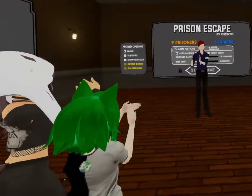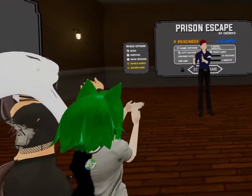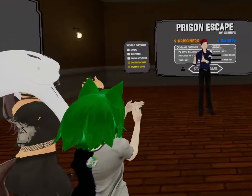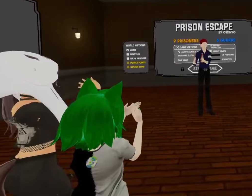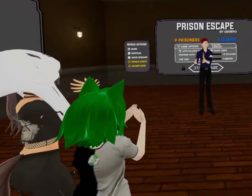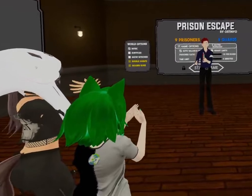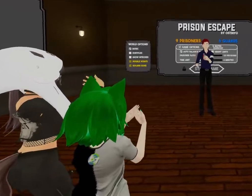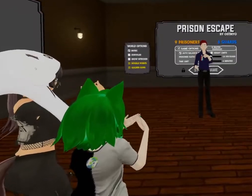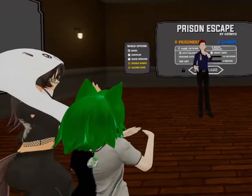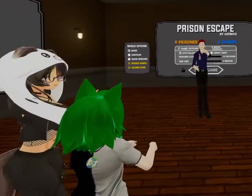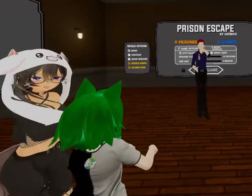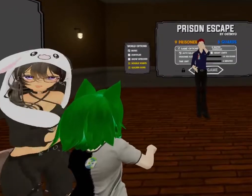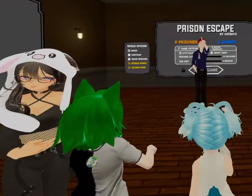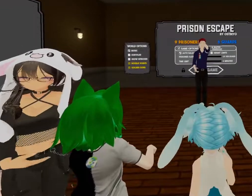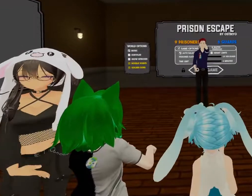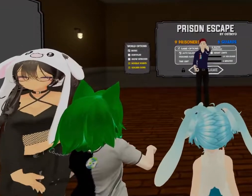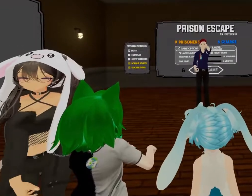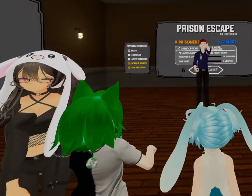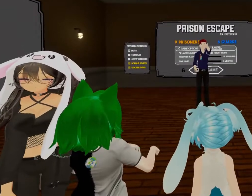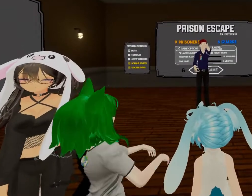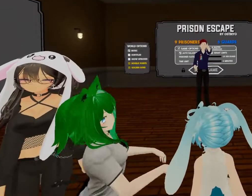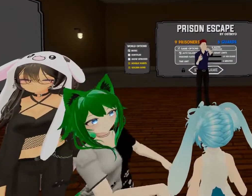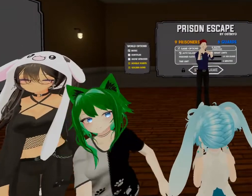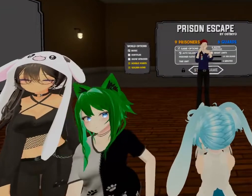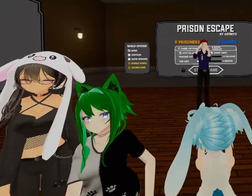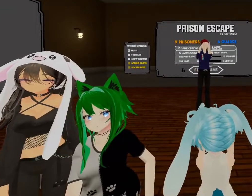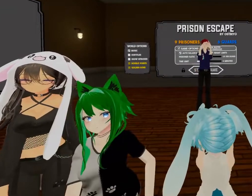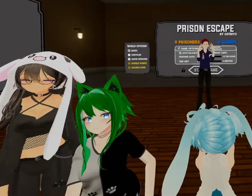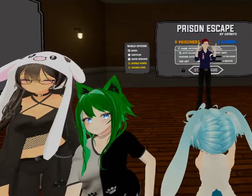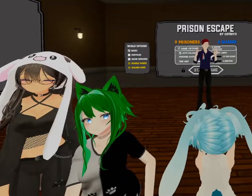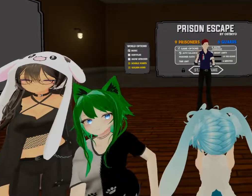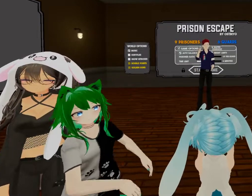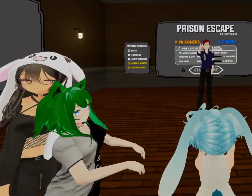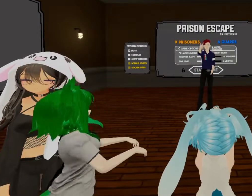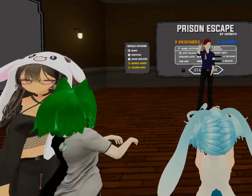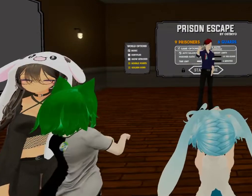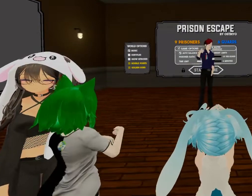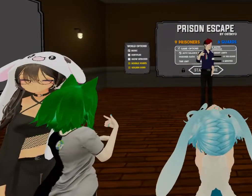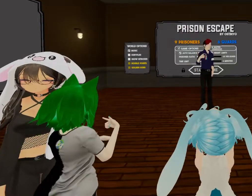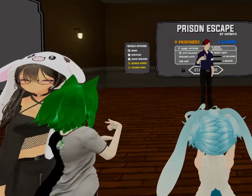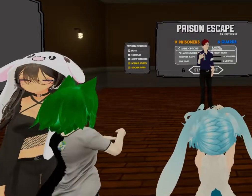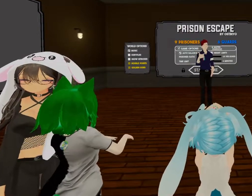this? Yes, that. Thank you, index person.